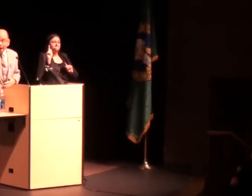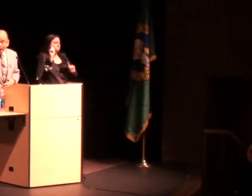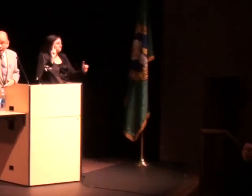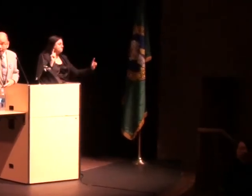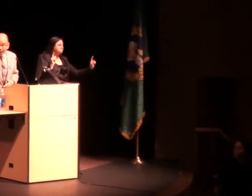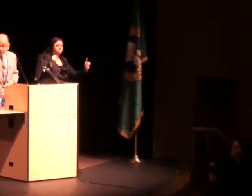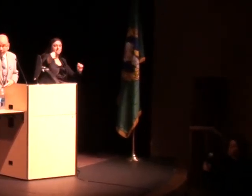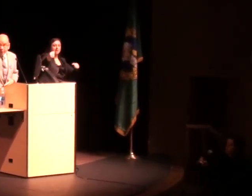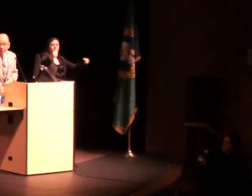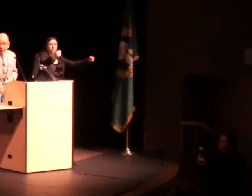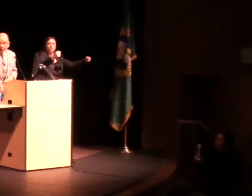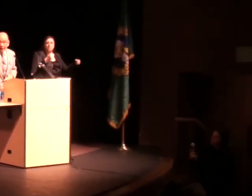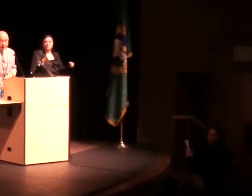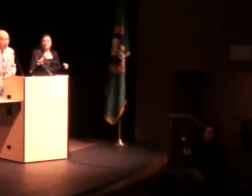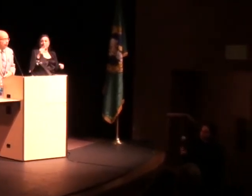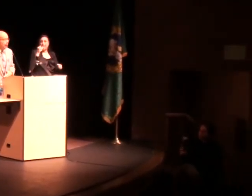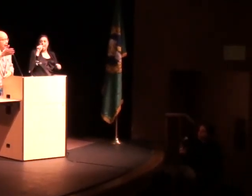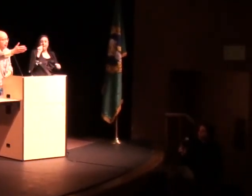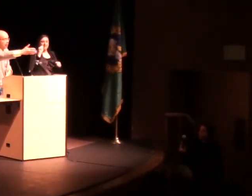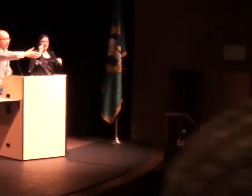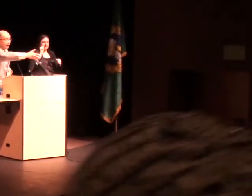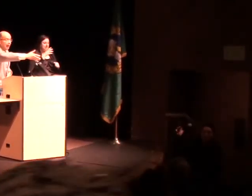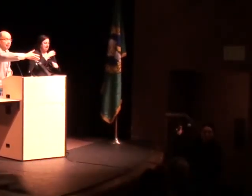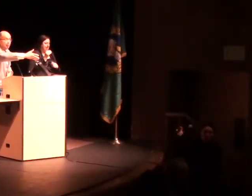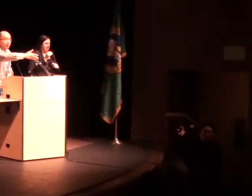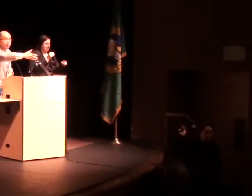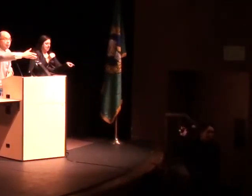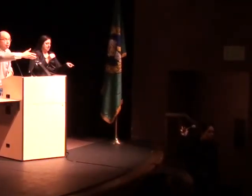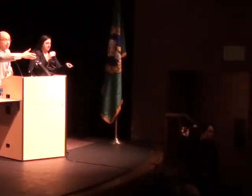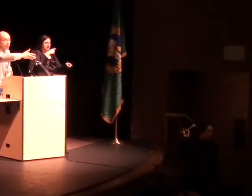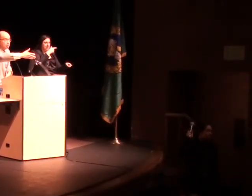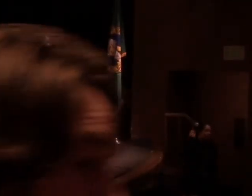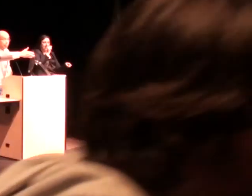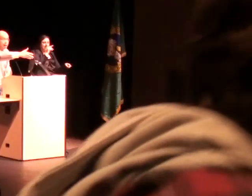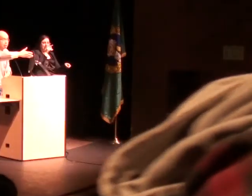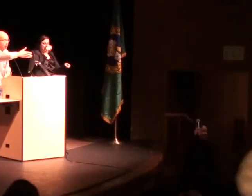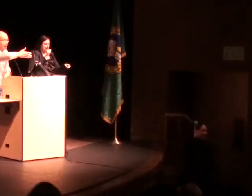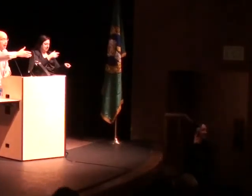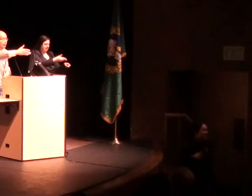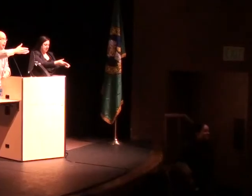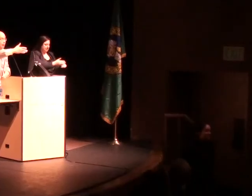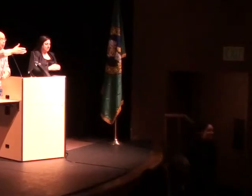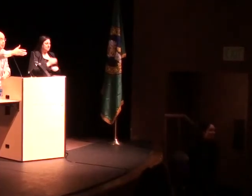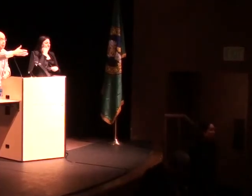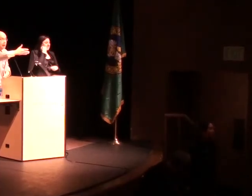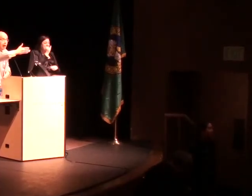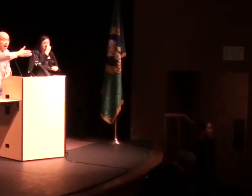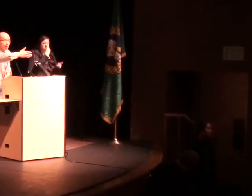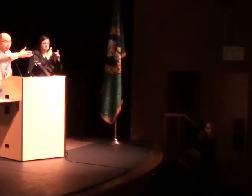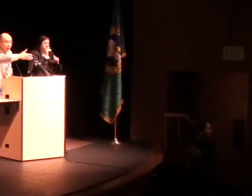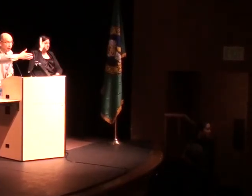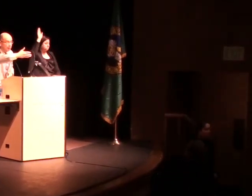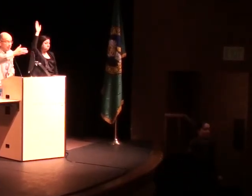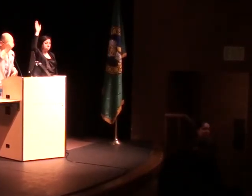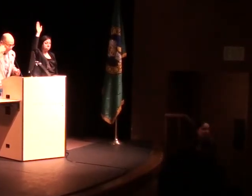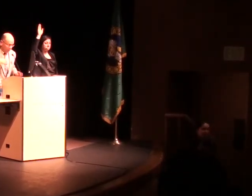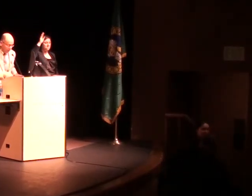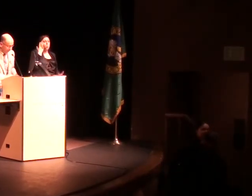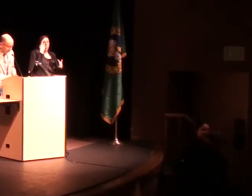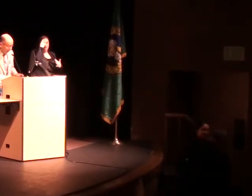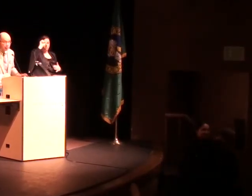see, Professor Ana over here, Gabby over here. So please raise your hand if you have a question and wait for